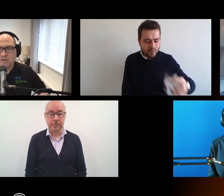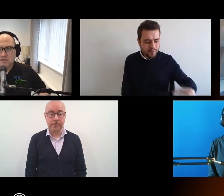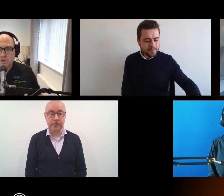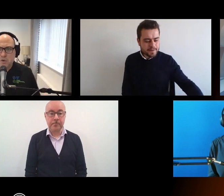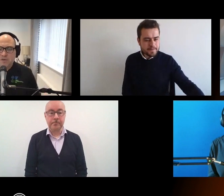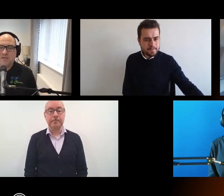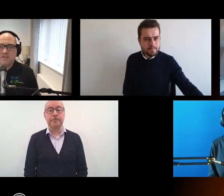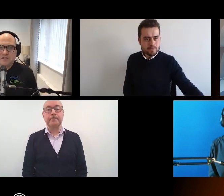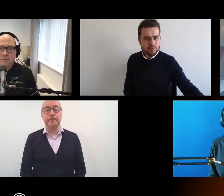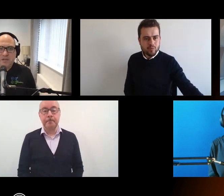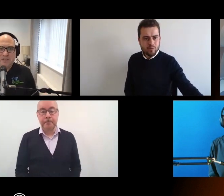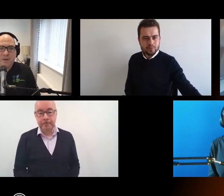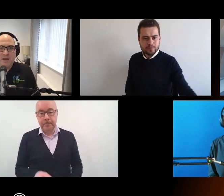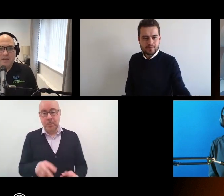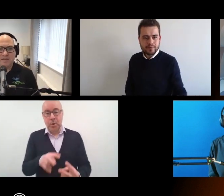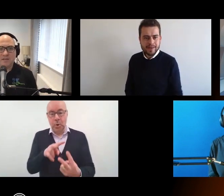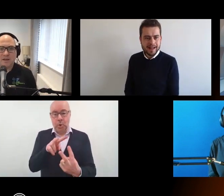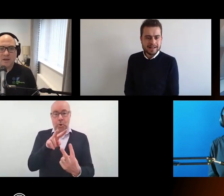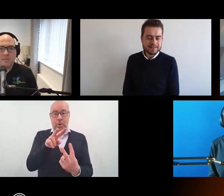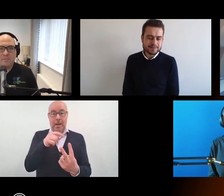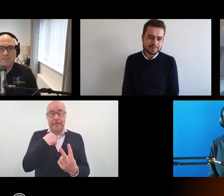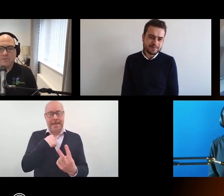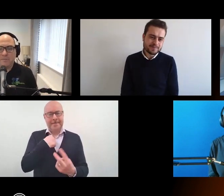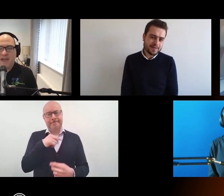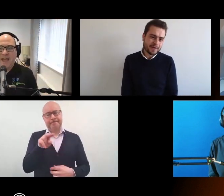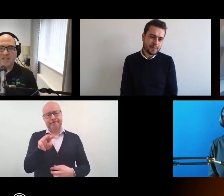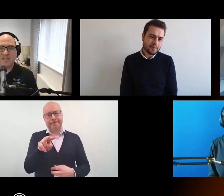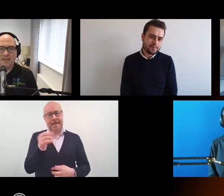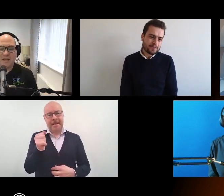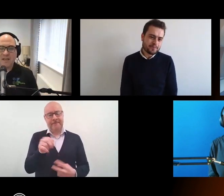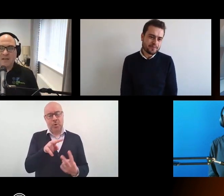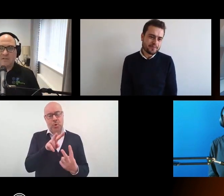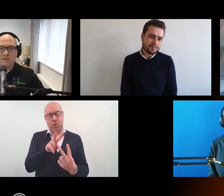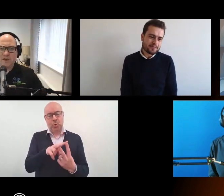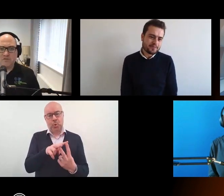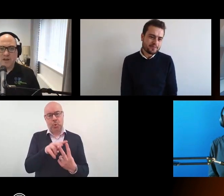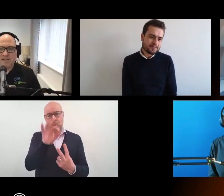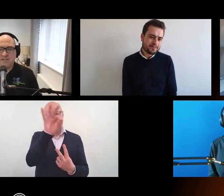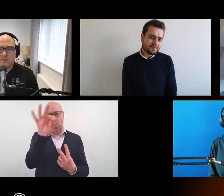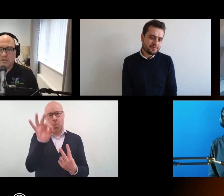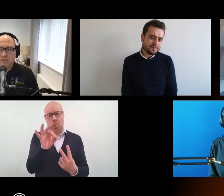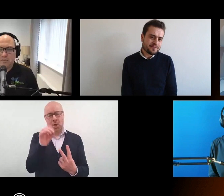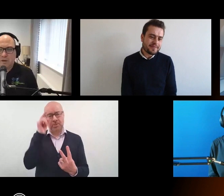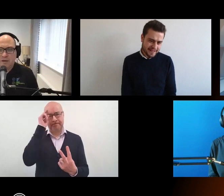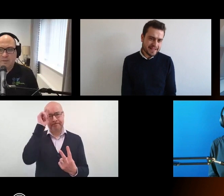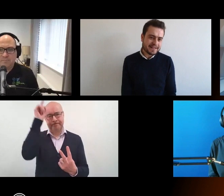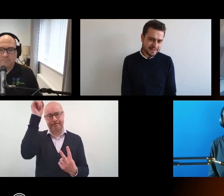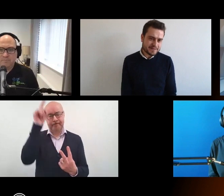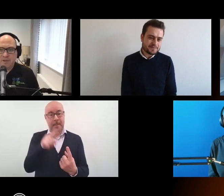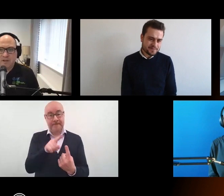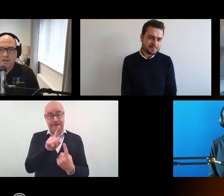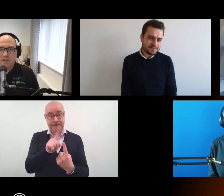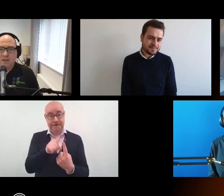There are two questions that spring to mind from that, Ashley. The first relates to